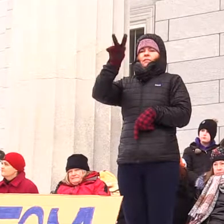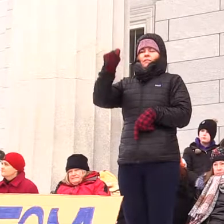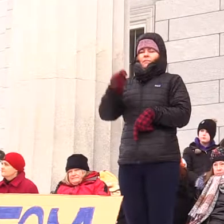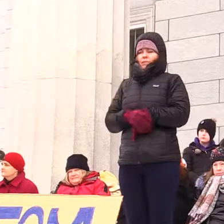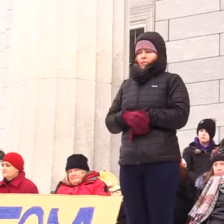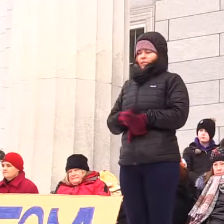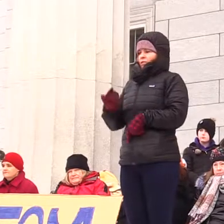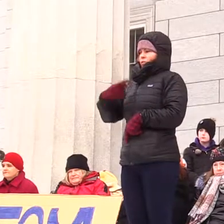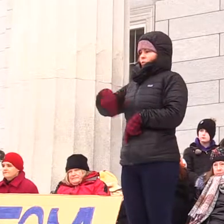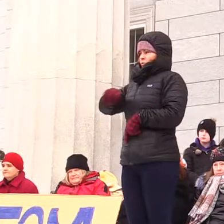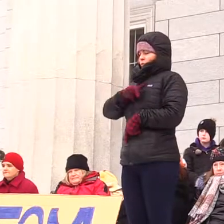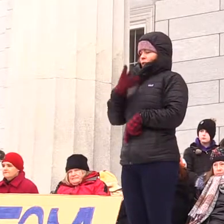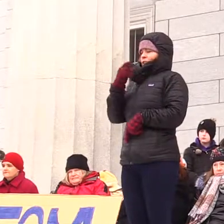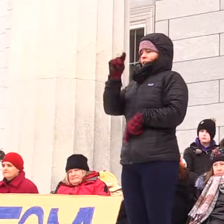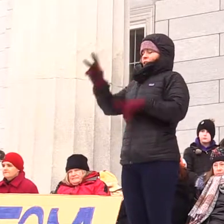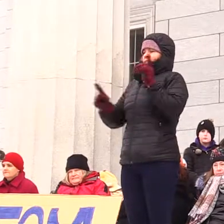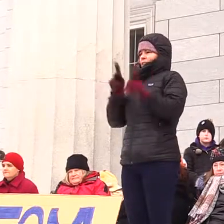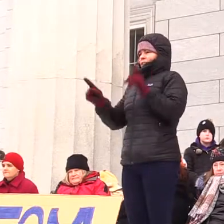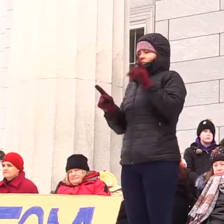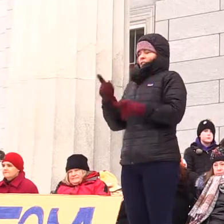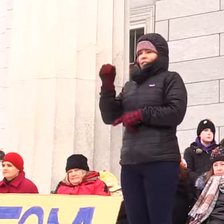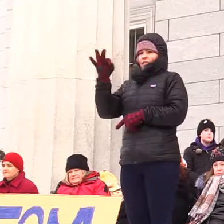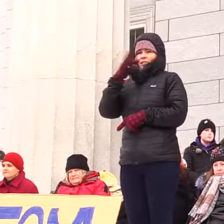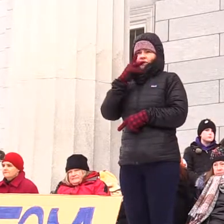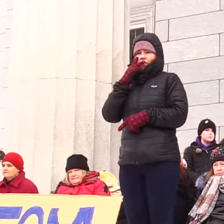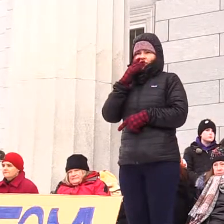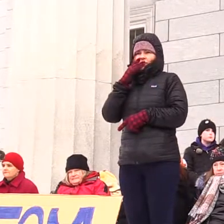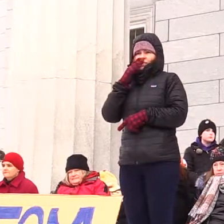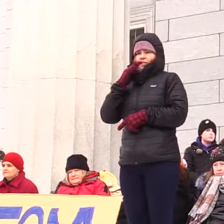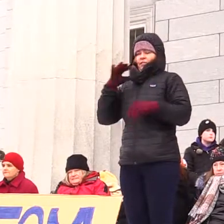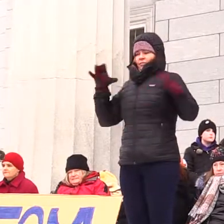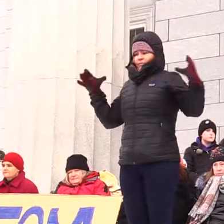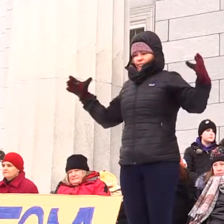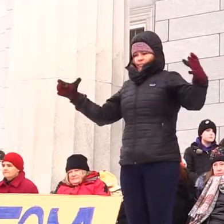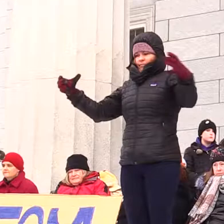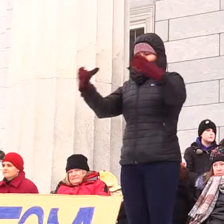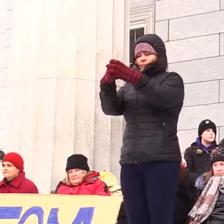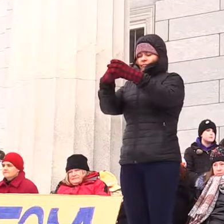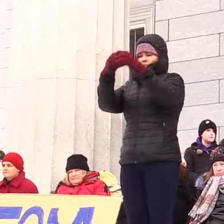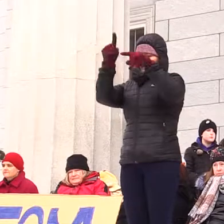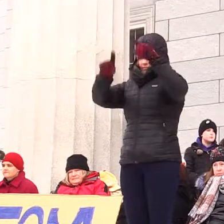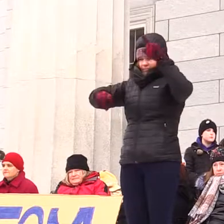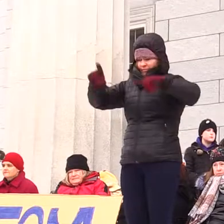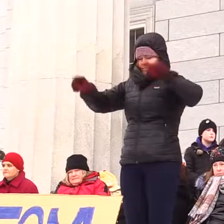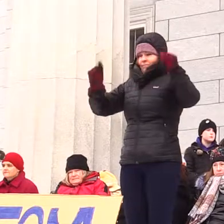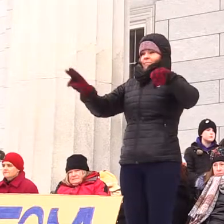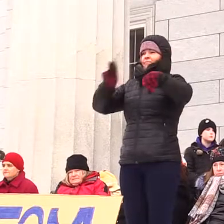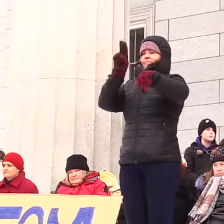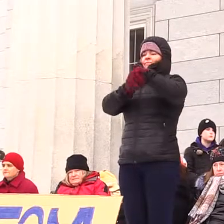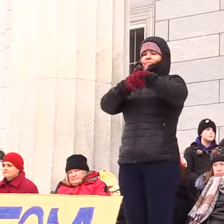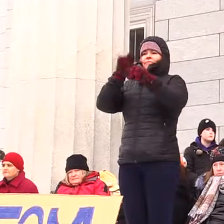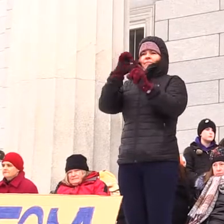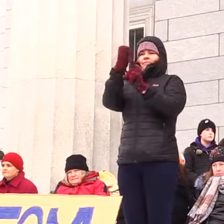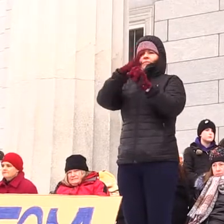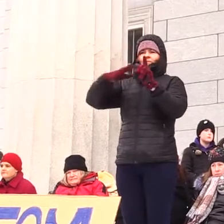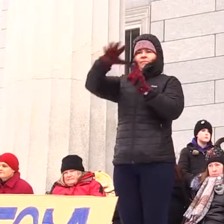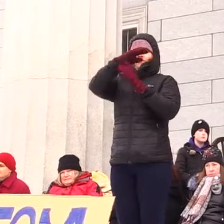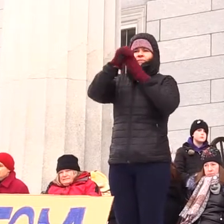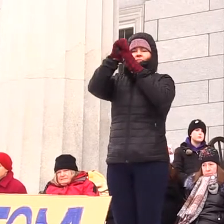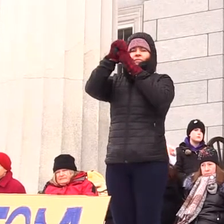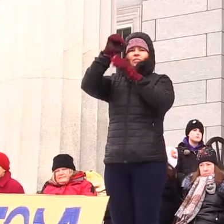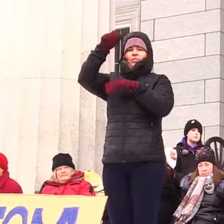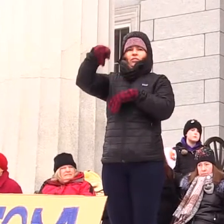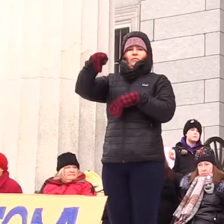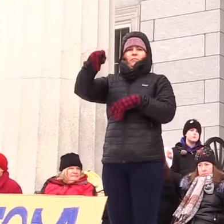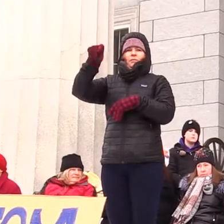We, the people of color, gathered this multinational People of Color Environmental Leadership